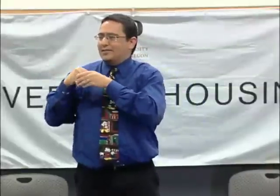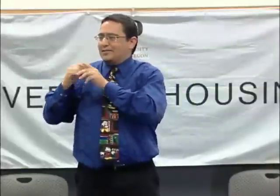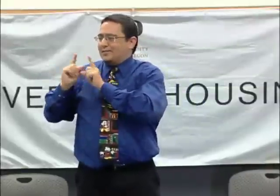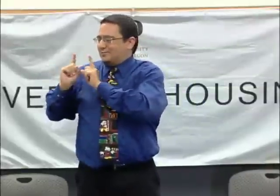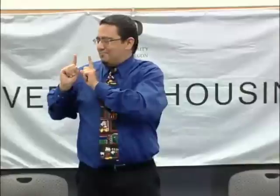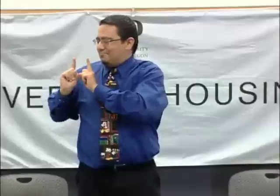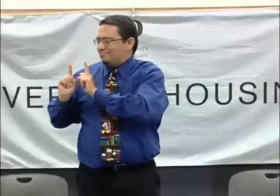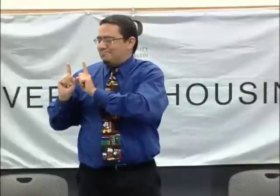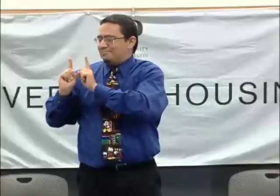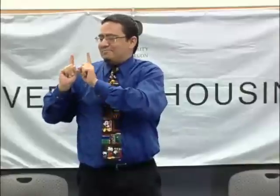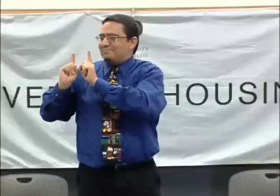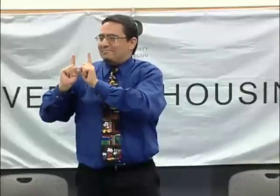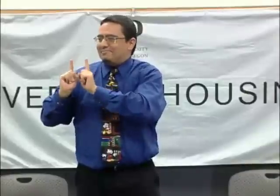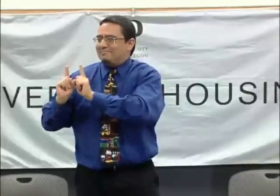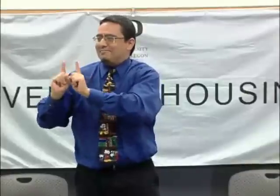Wedding.